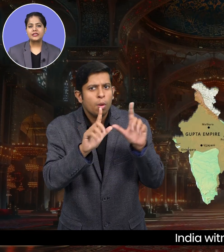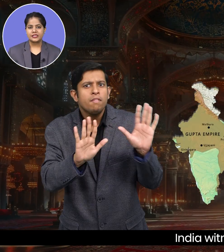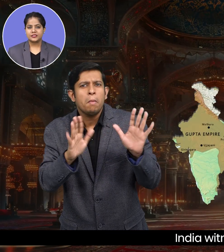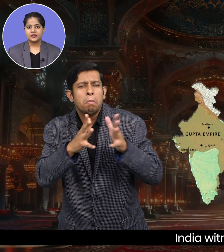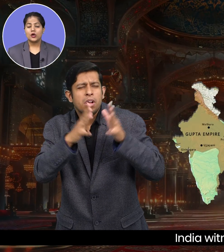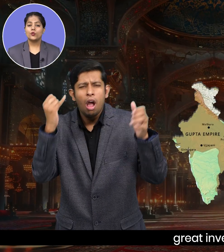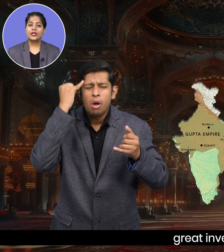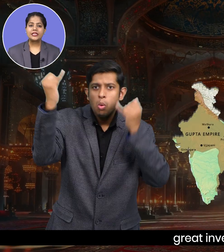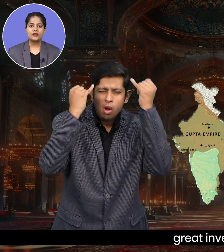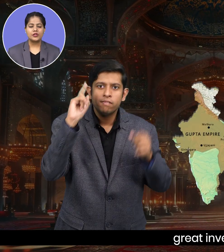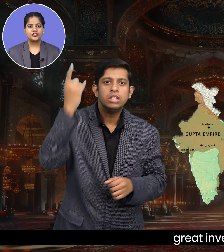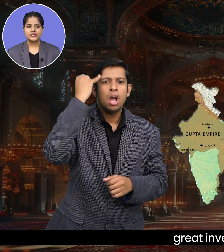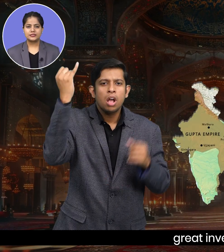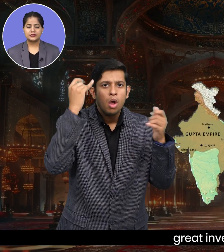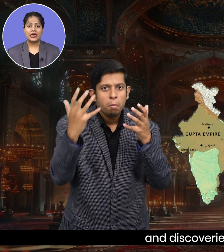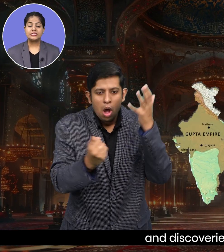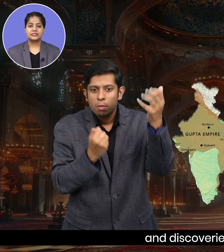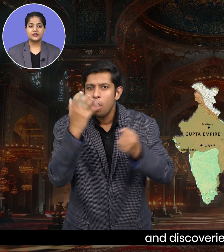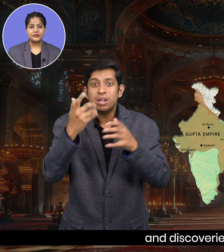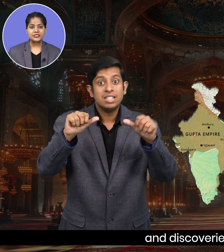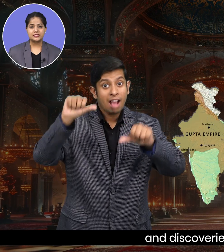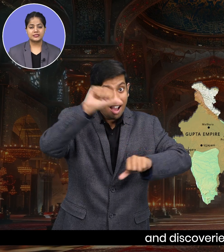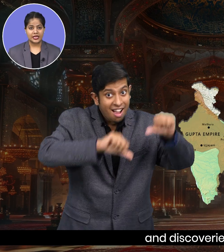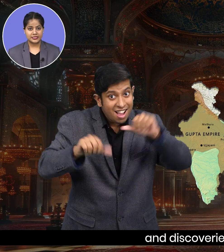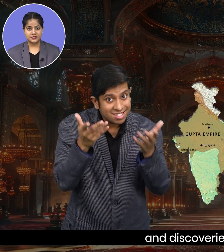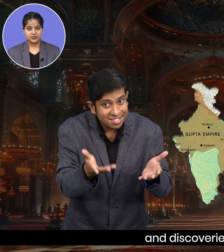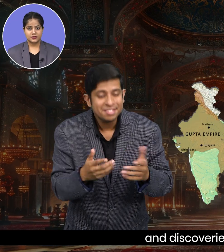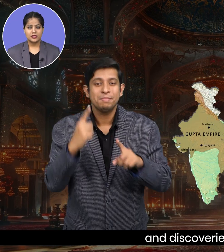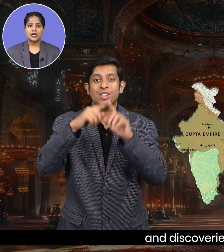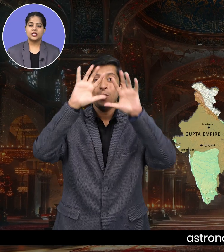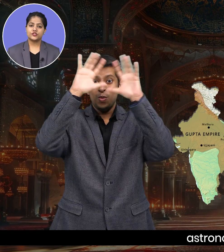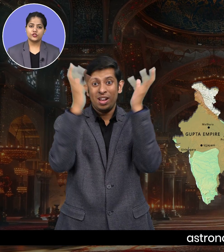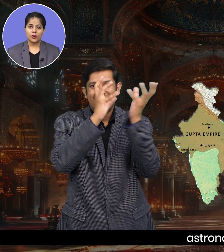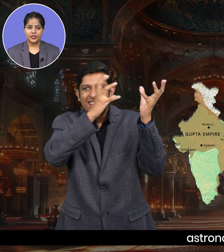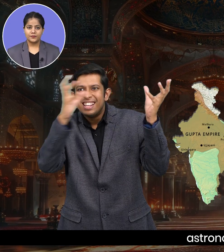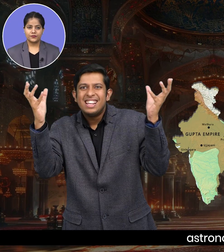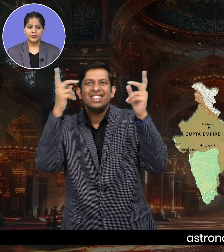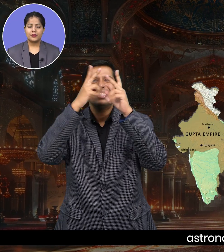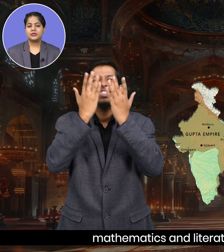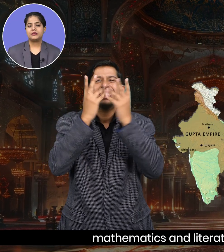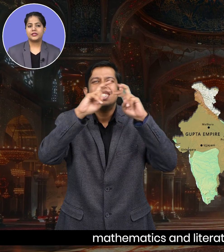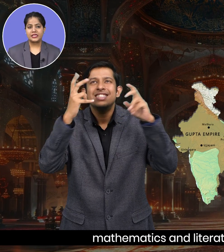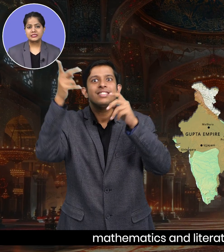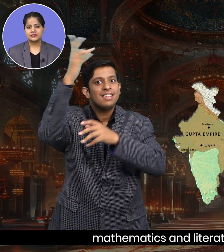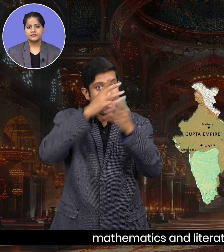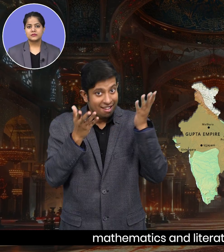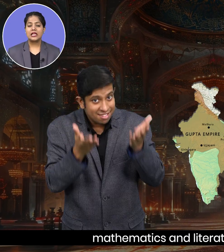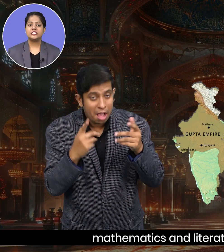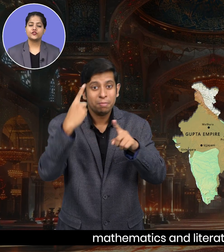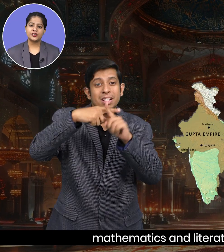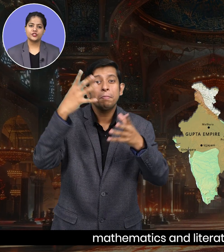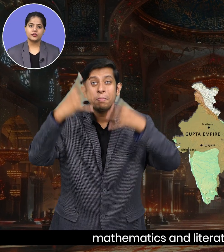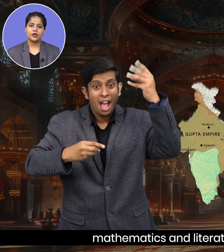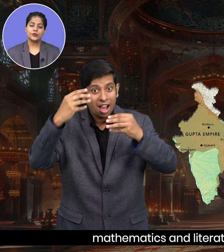India witnessed great inventions and discoveries in science, astronomy, mathematics,